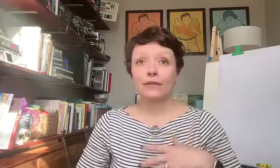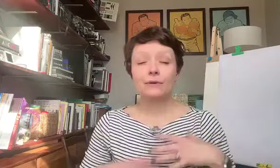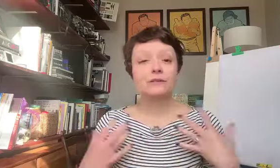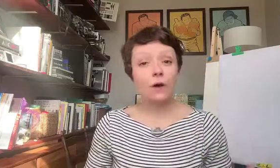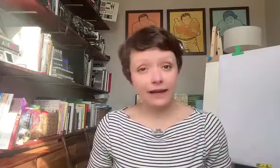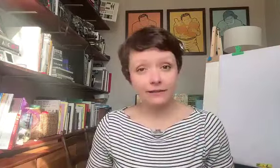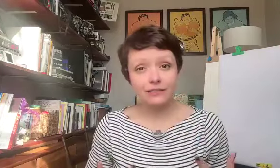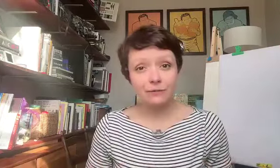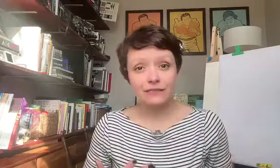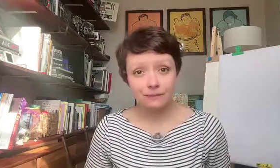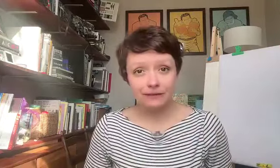And the reason why is super simple.